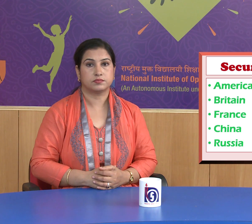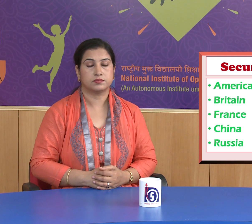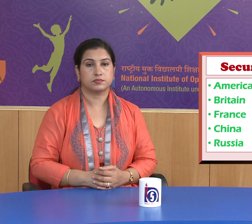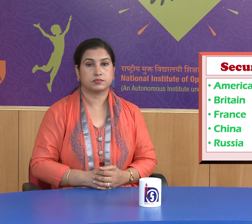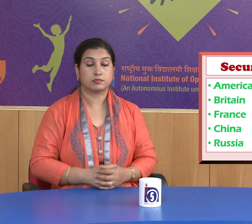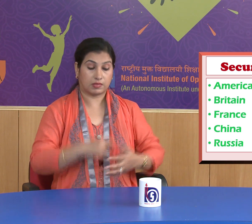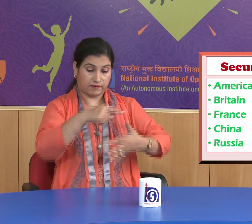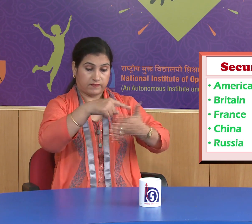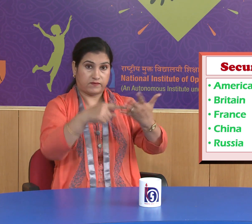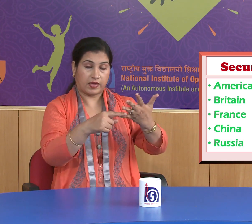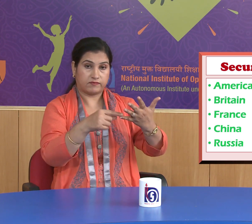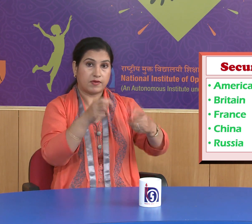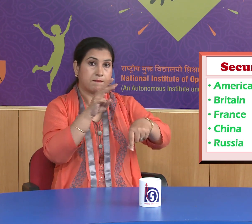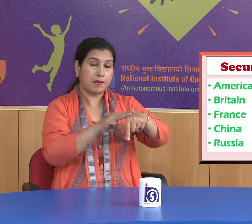These 5 members are: